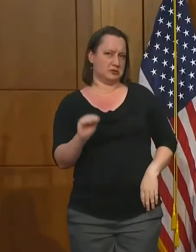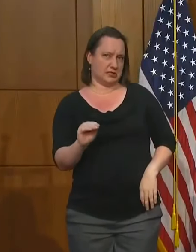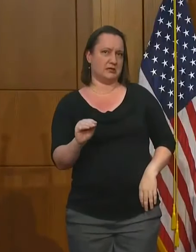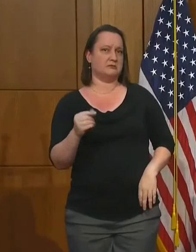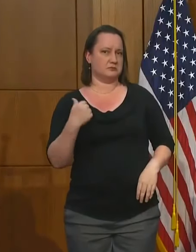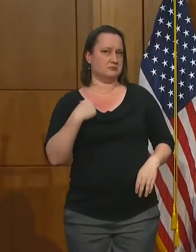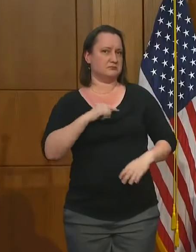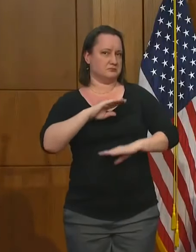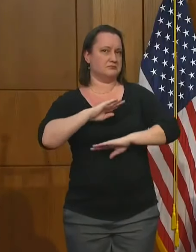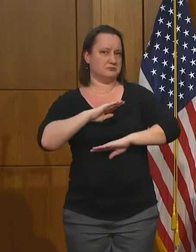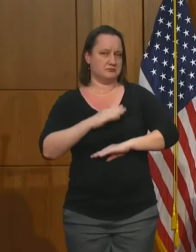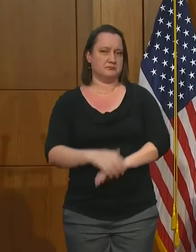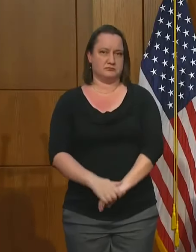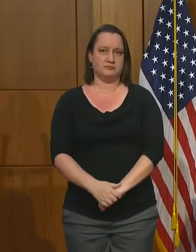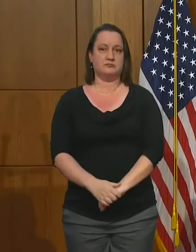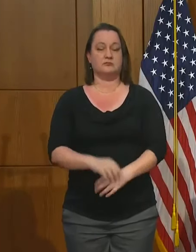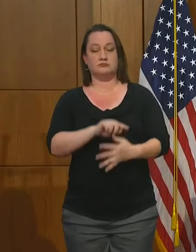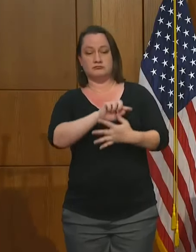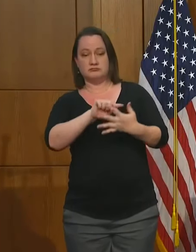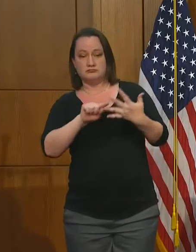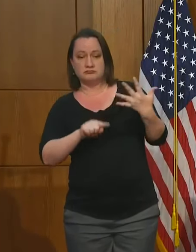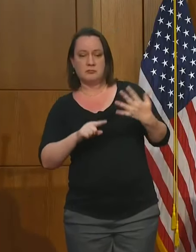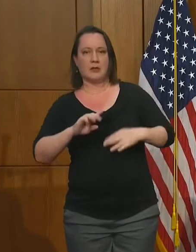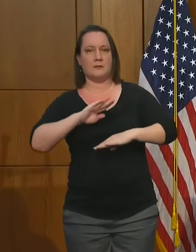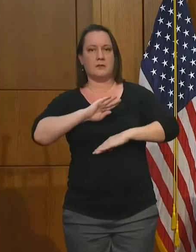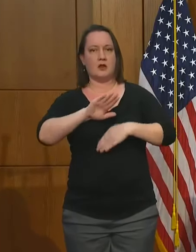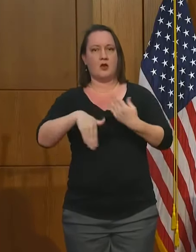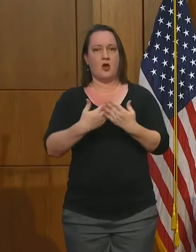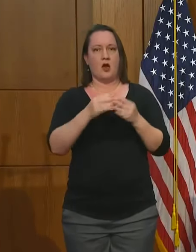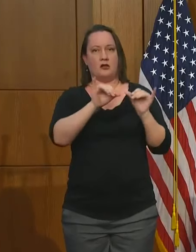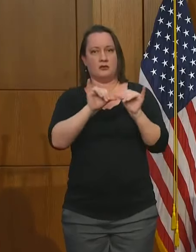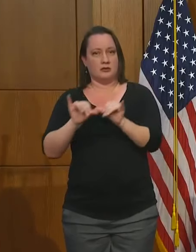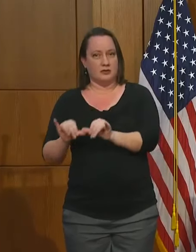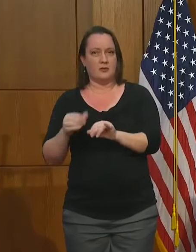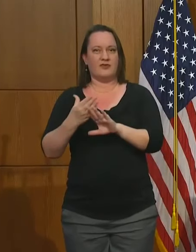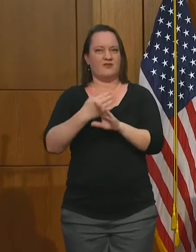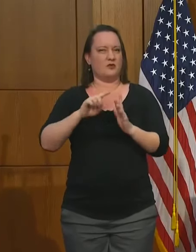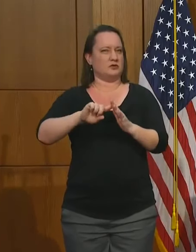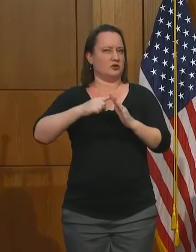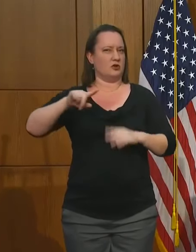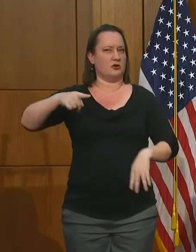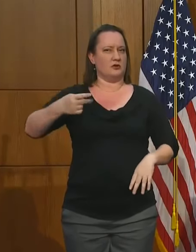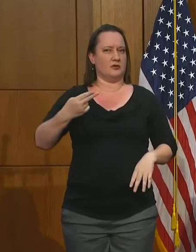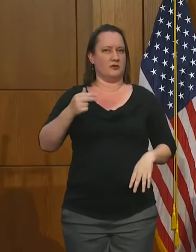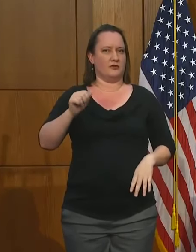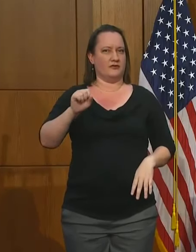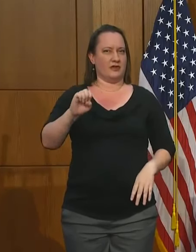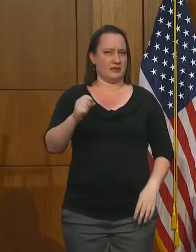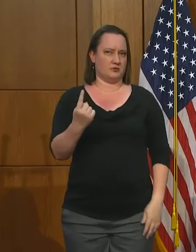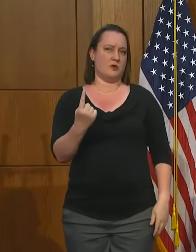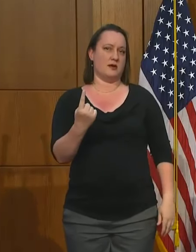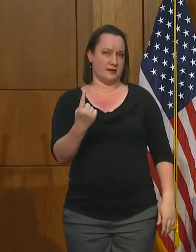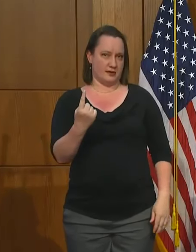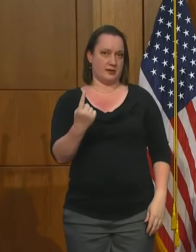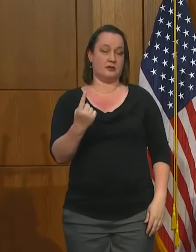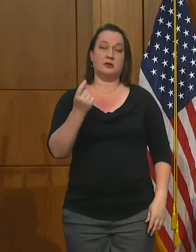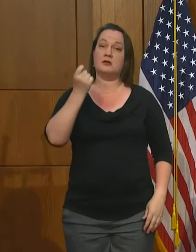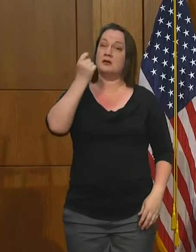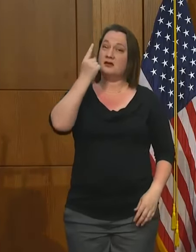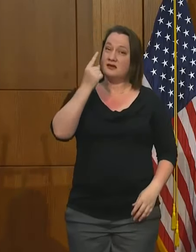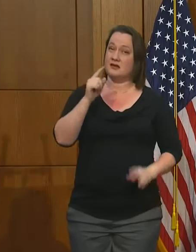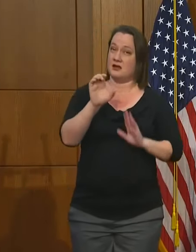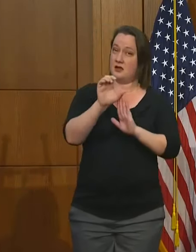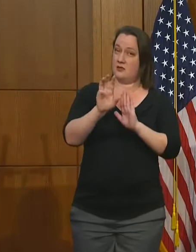out before moving into phase one. But I also recognize that we live in a diverse Commonwealth